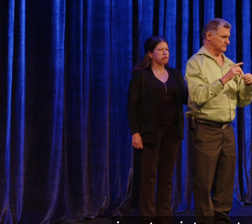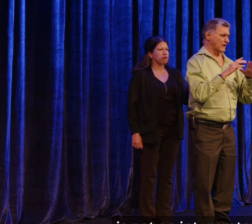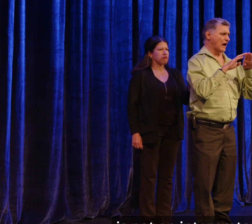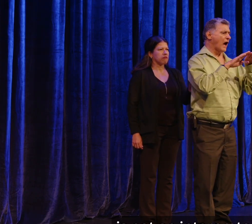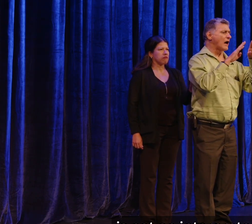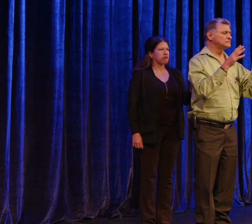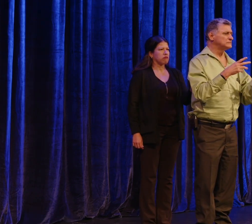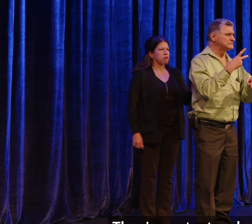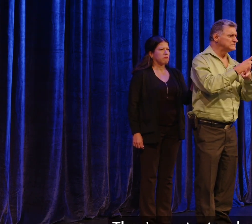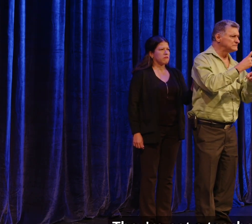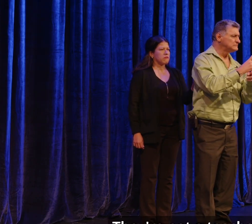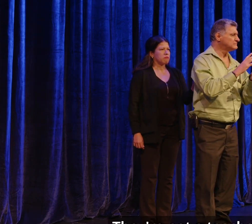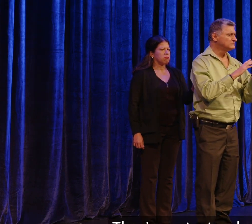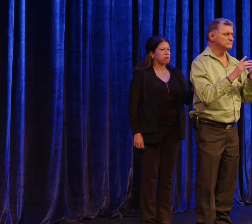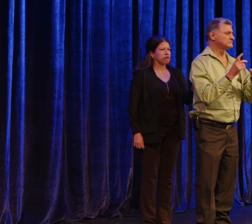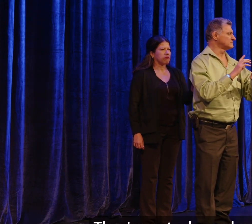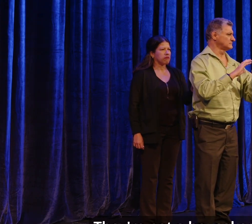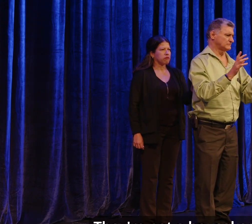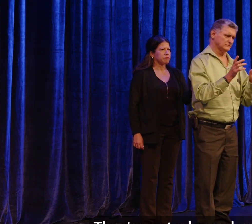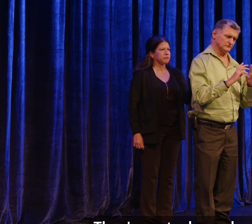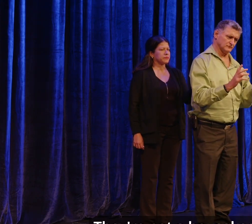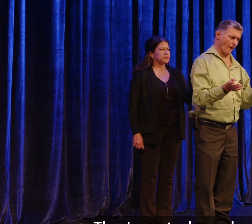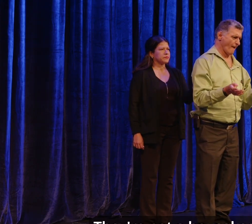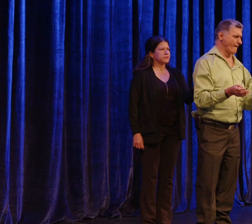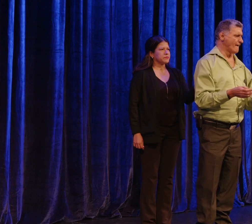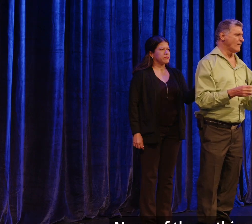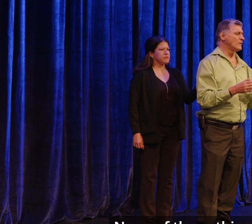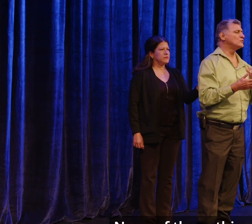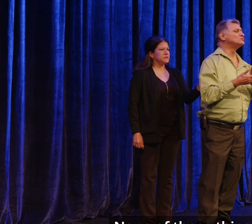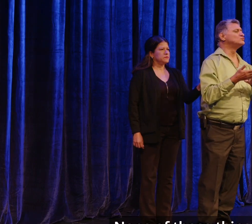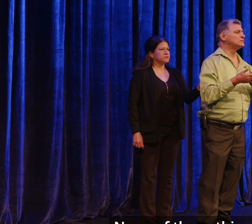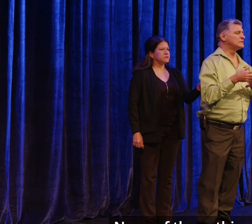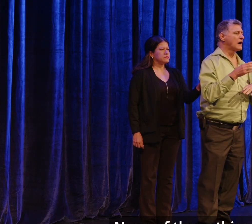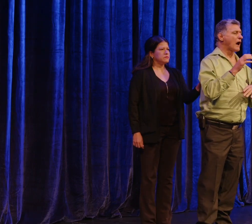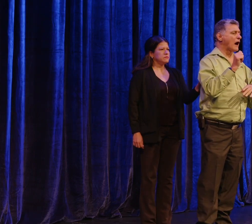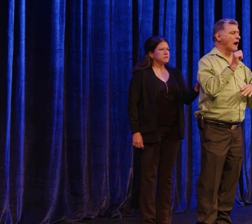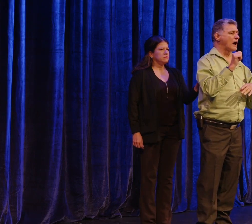an interpreter, they're not a teacher, they're not a housekeeper, none of those things.